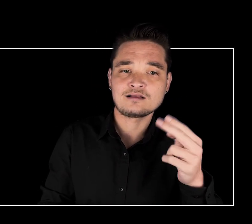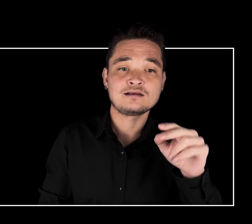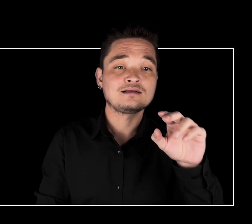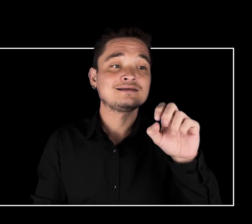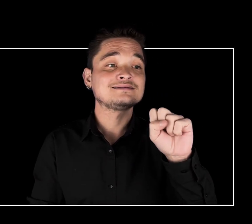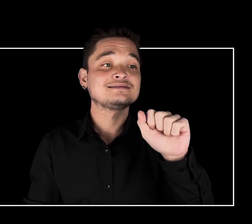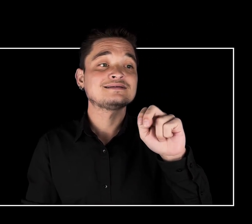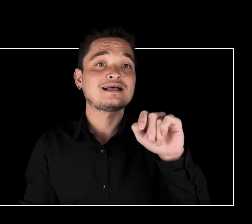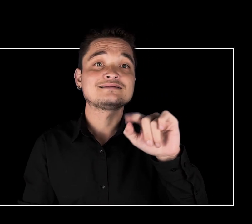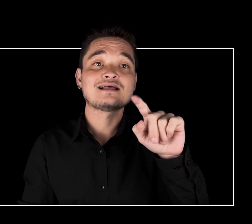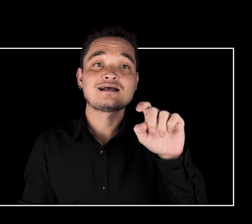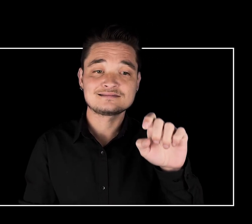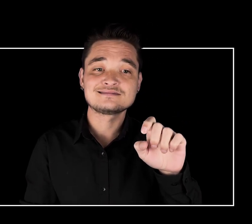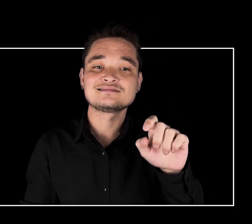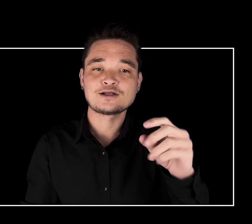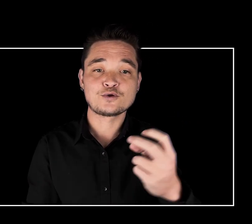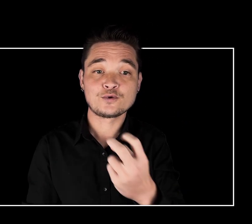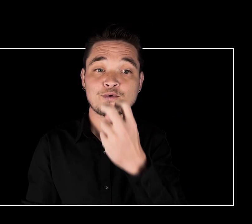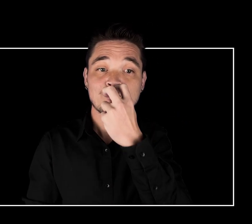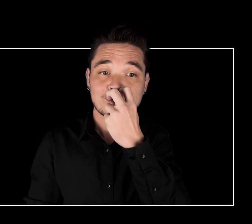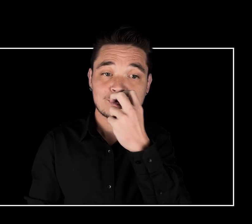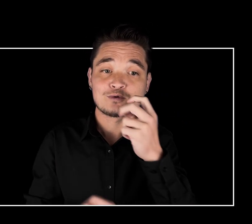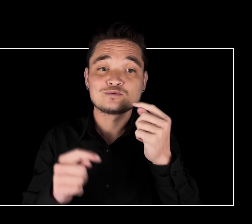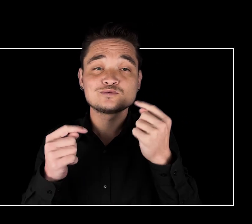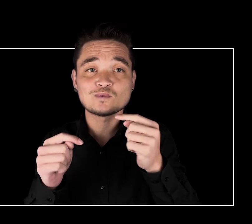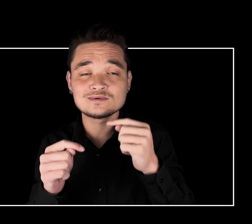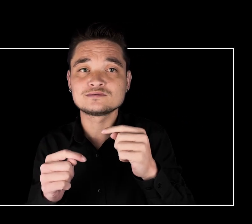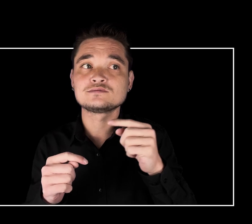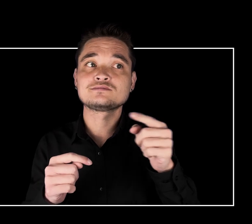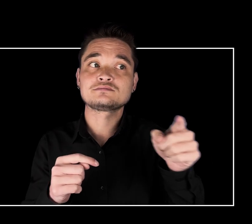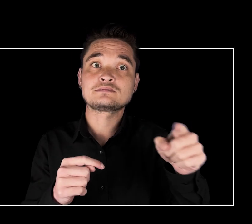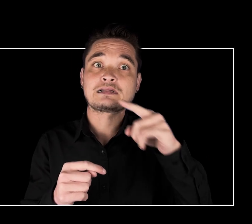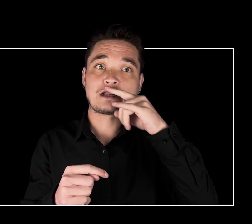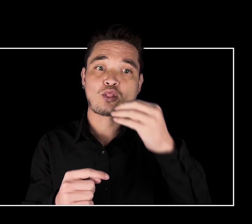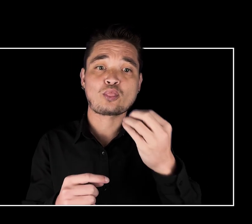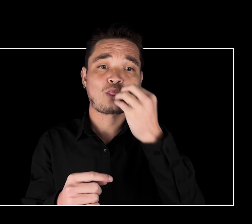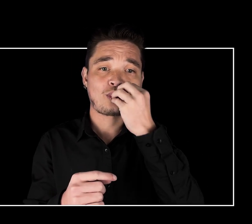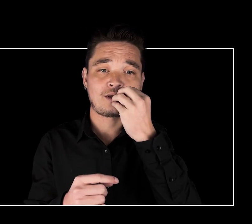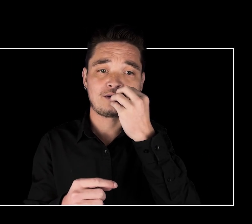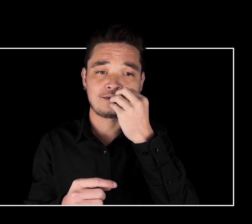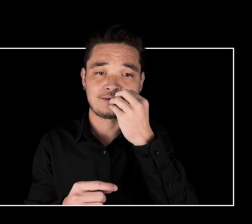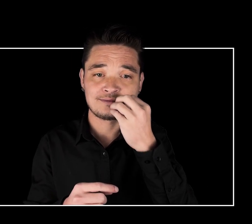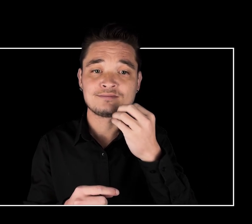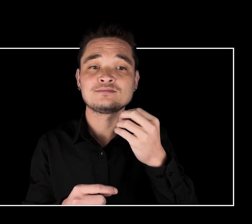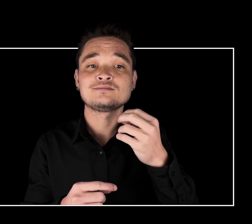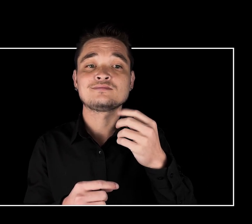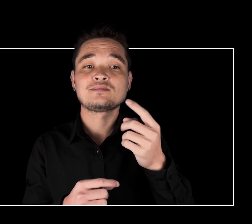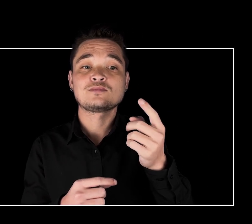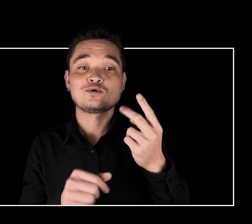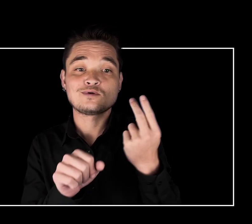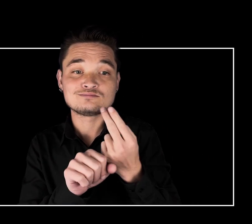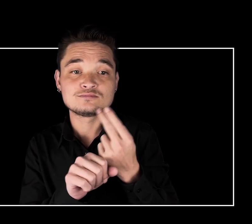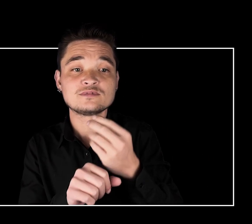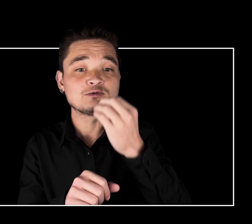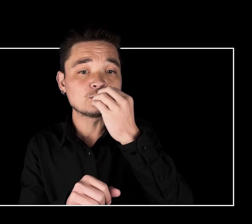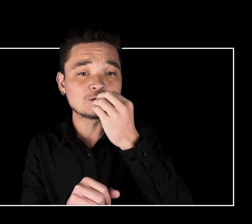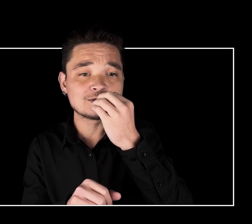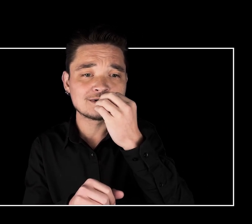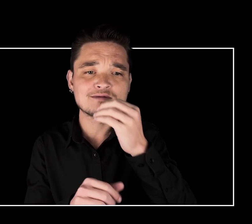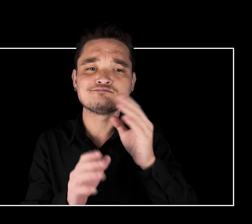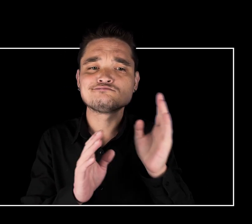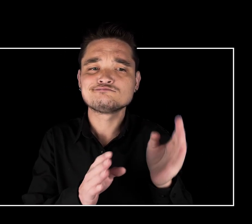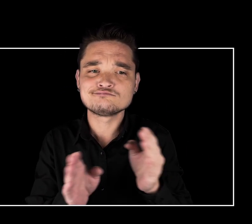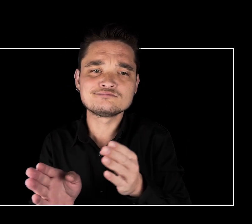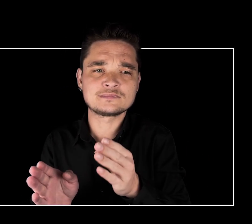Sanitize pacifiers and toys that have been in a child's mouth, surfaces used for eating or food preparation,